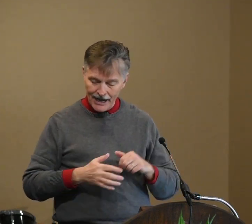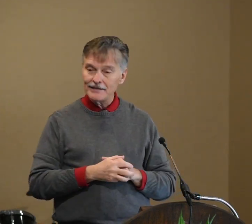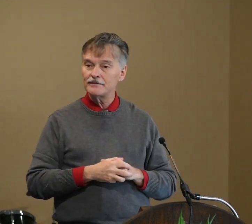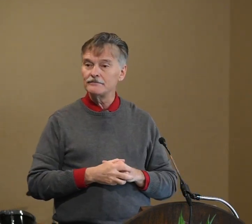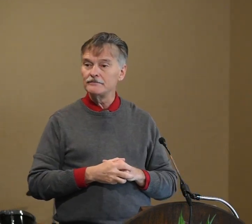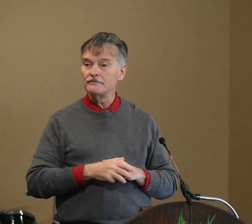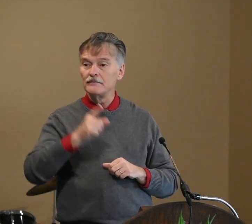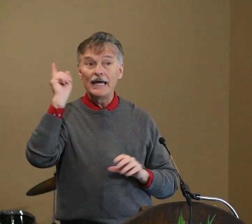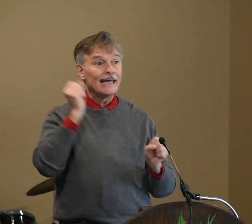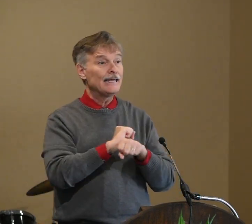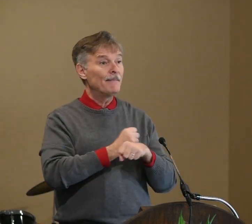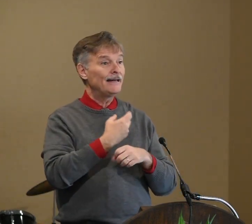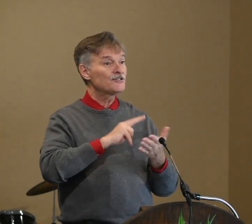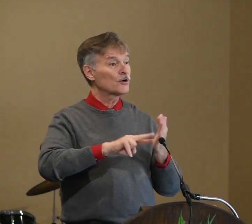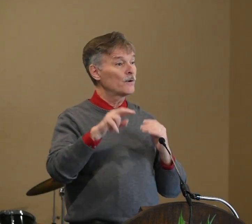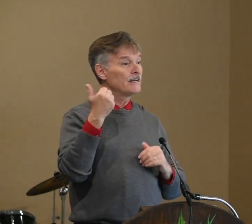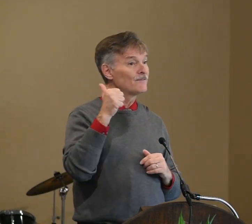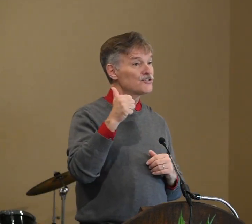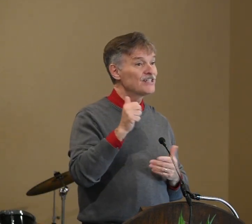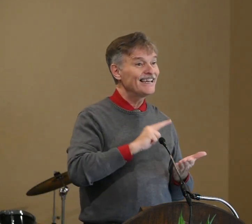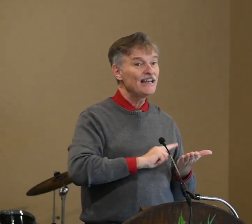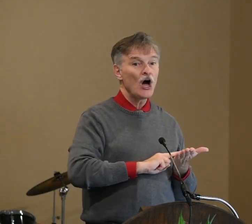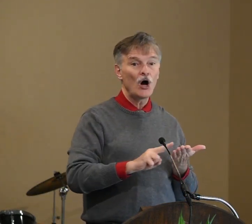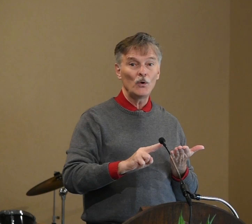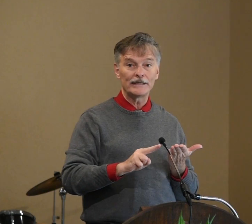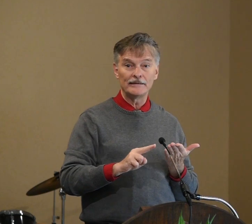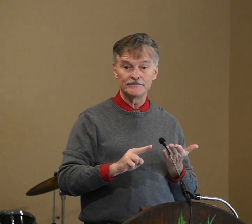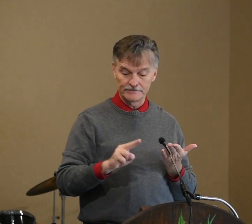not. He made us, according to verse 10, holy.